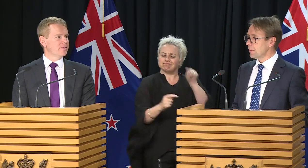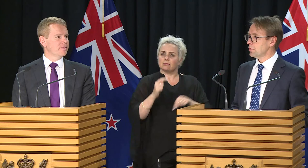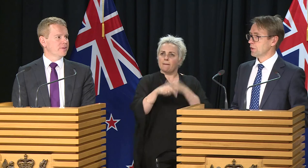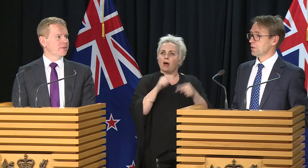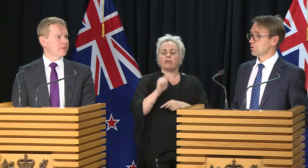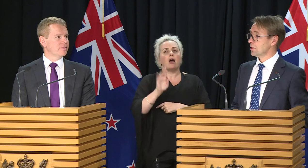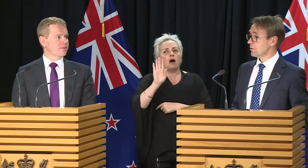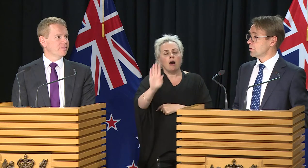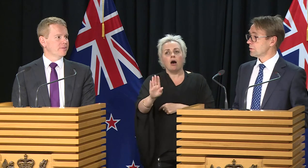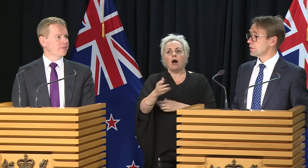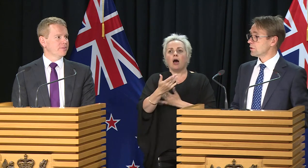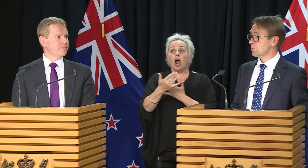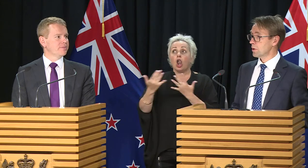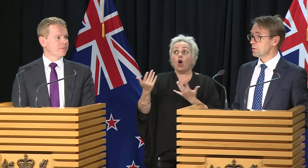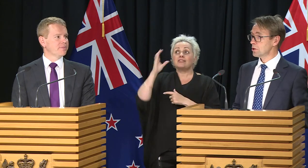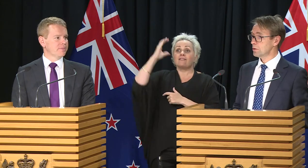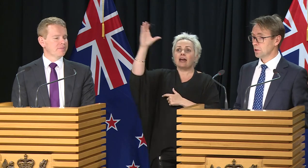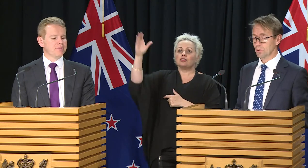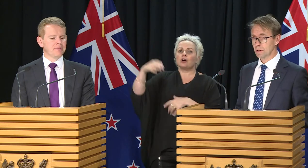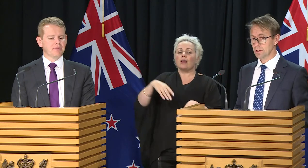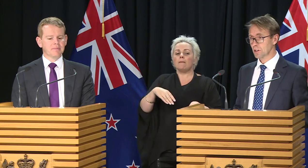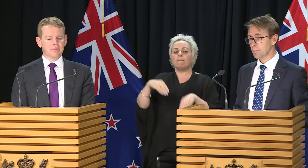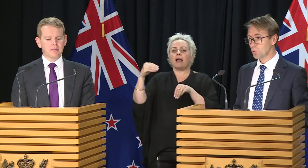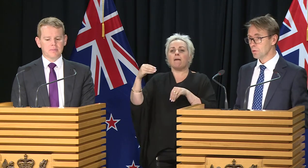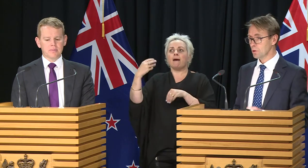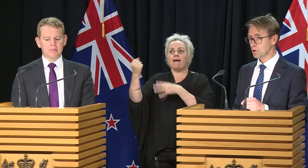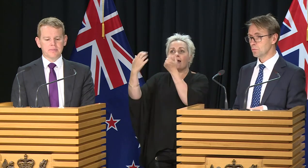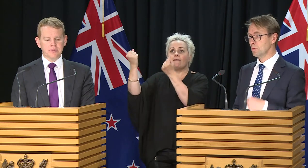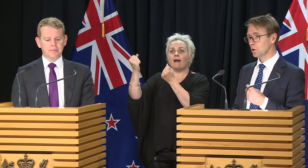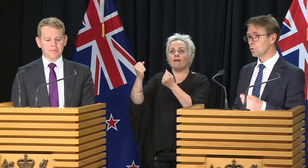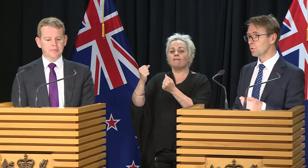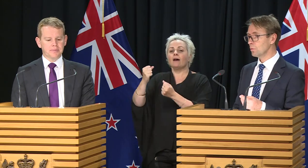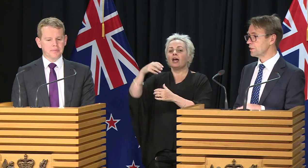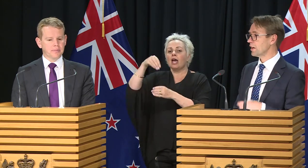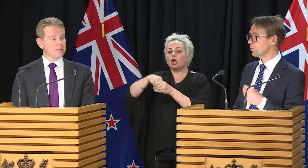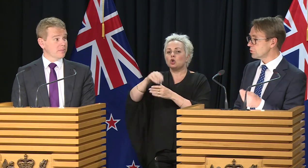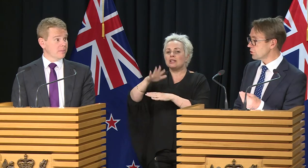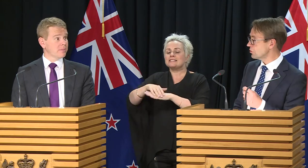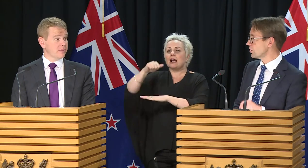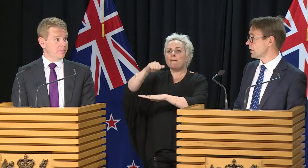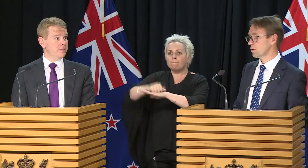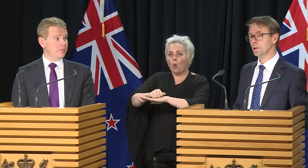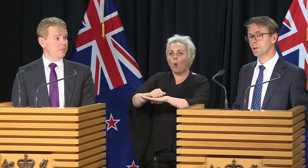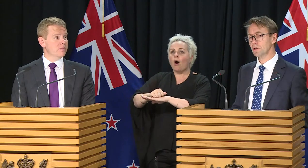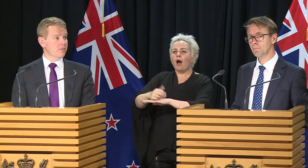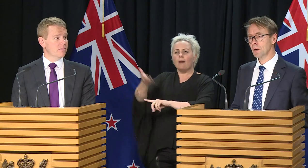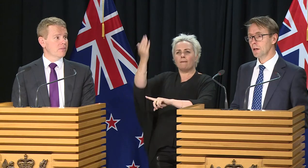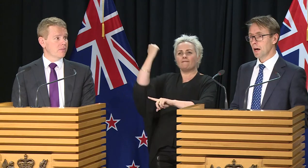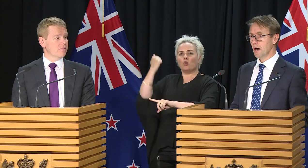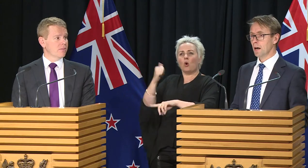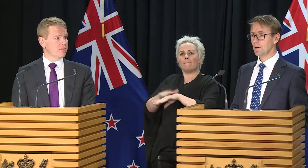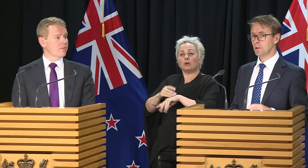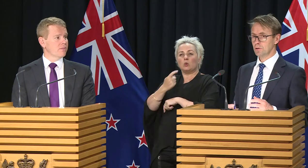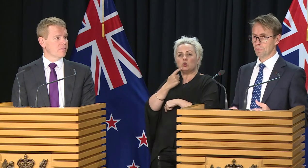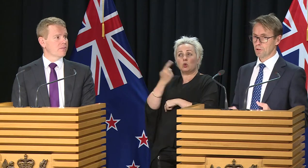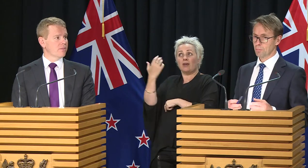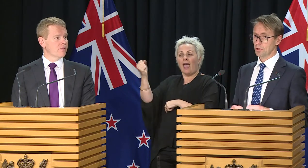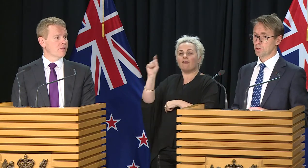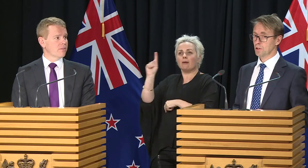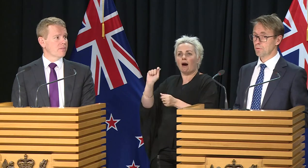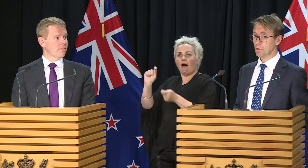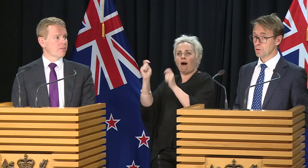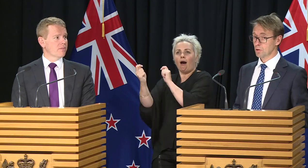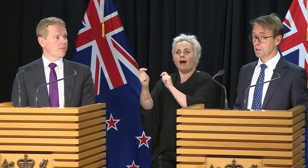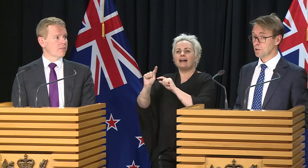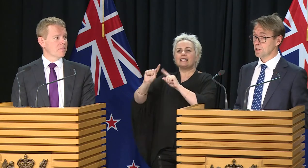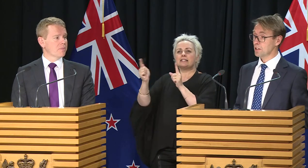that a number of countries are adopting this approach, including Singapore, which you will recall went down a Bluetooth track early on. Different